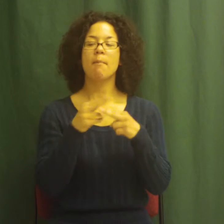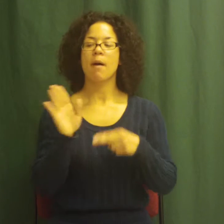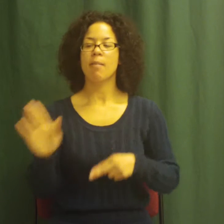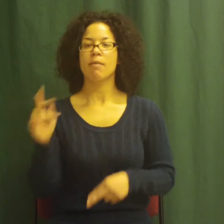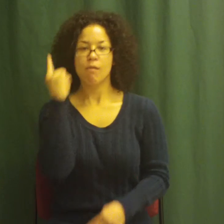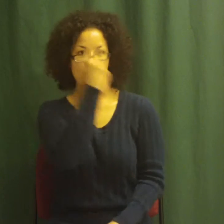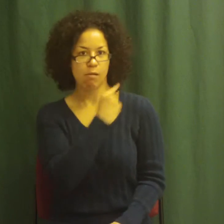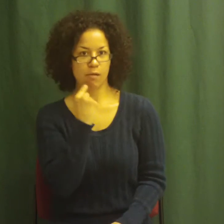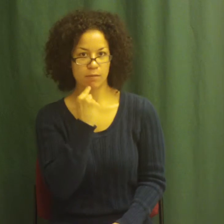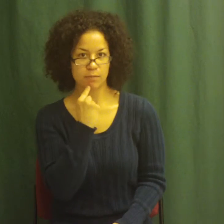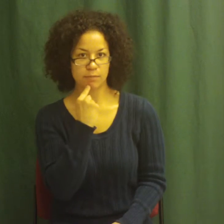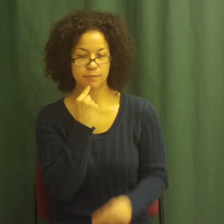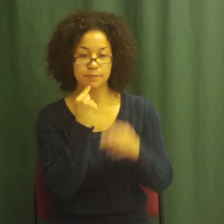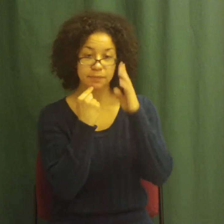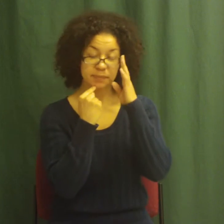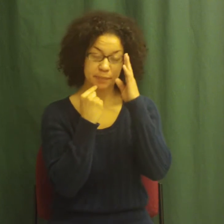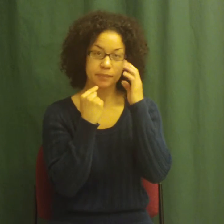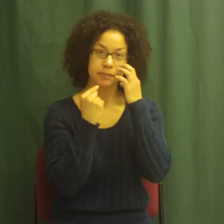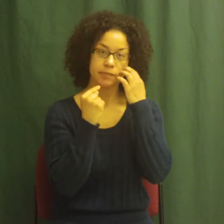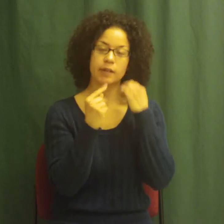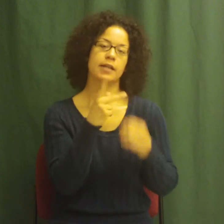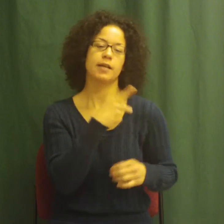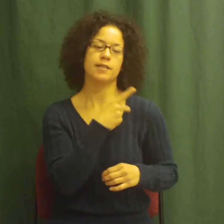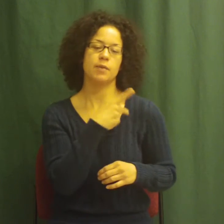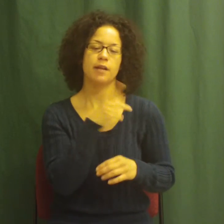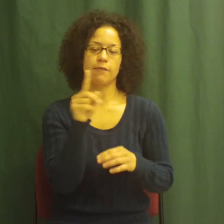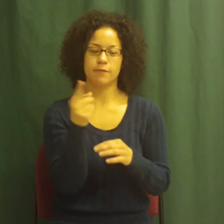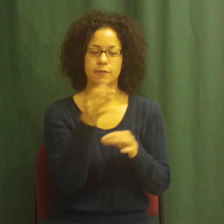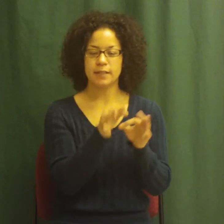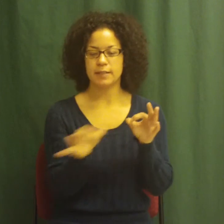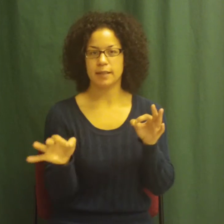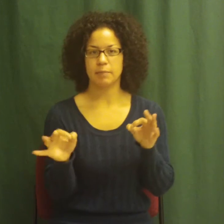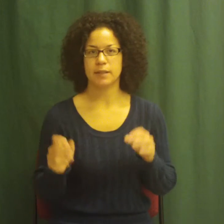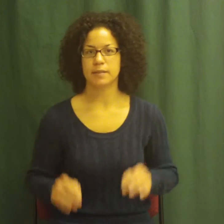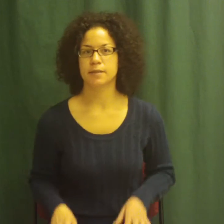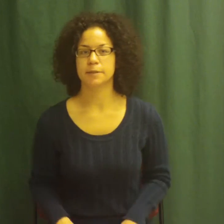their custom of bathing once a week. Kelsey, read that sentence again, please.